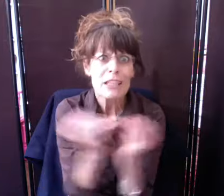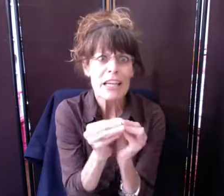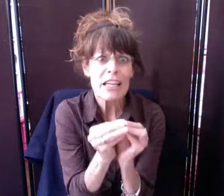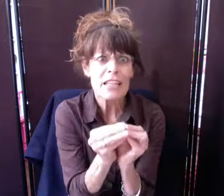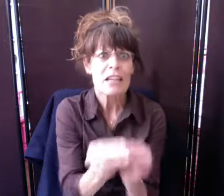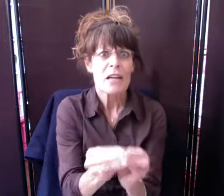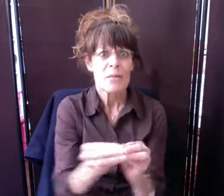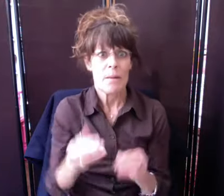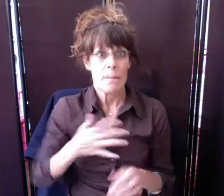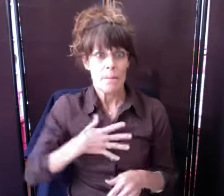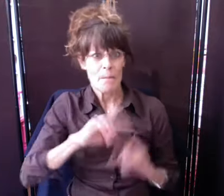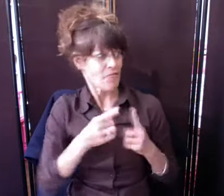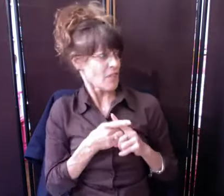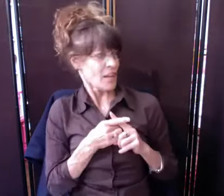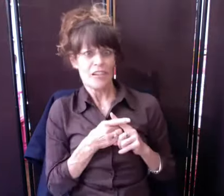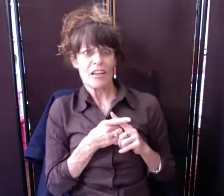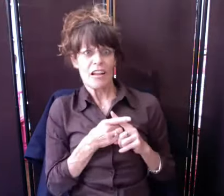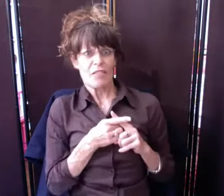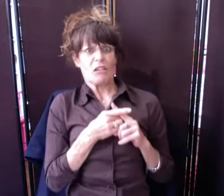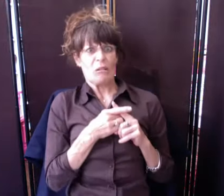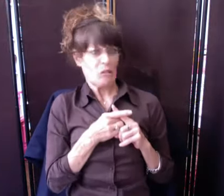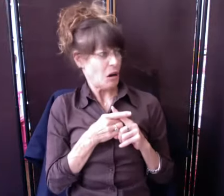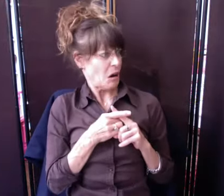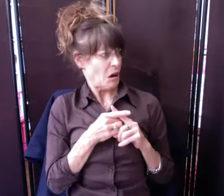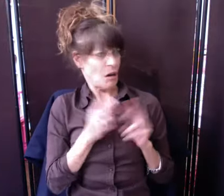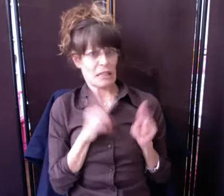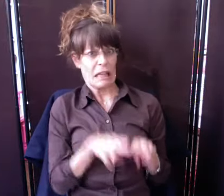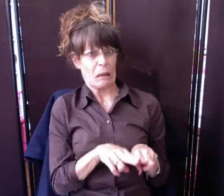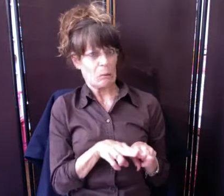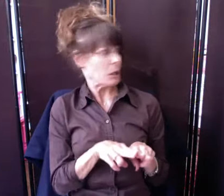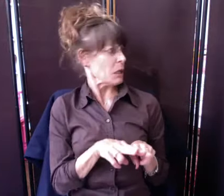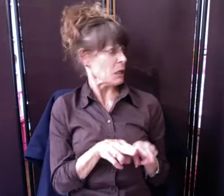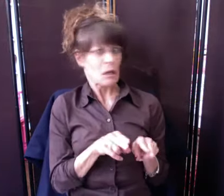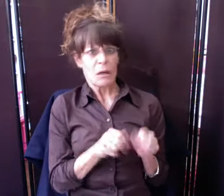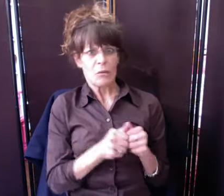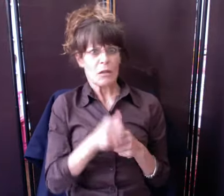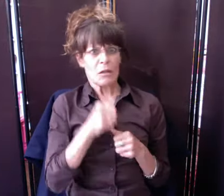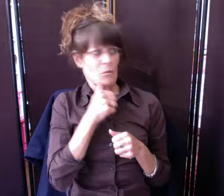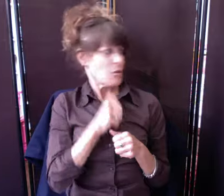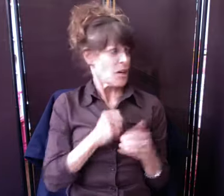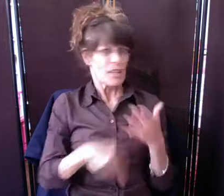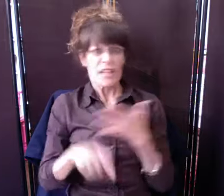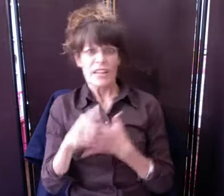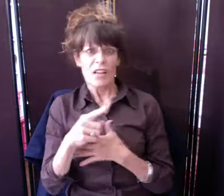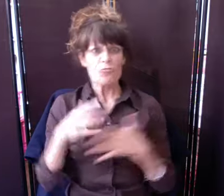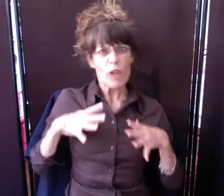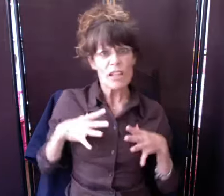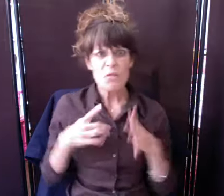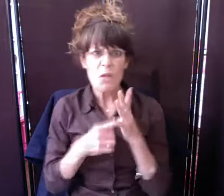with guys already. They all have boyfriends. And I'm in high school, and what are you wearing, and what kind of car are you driving,